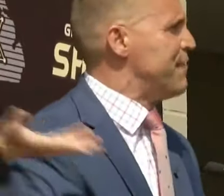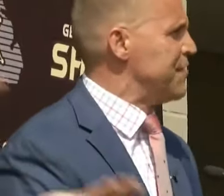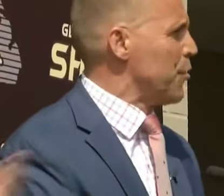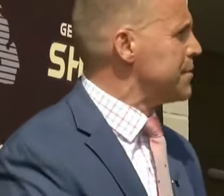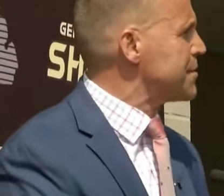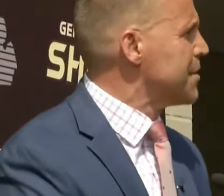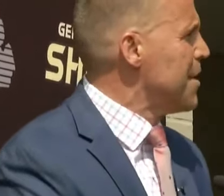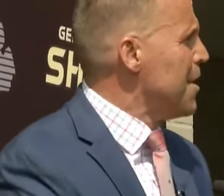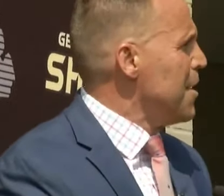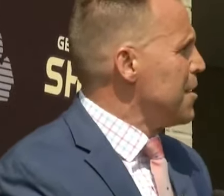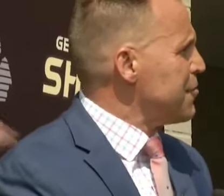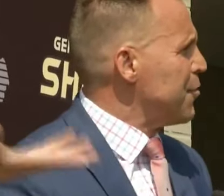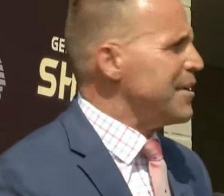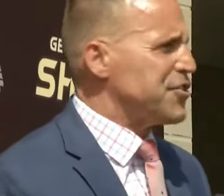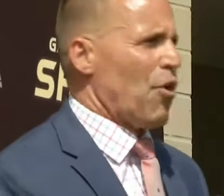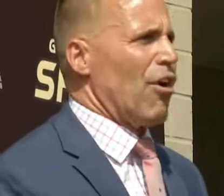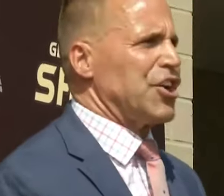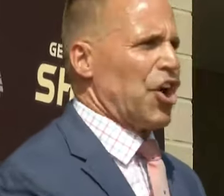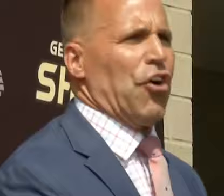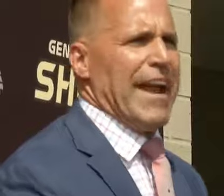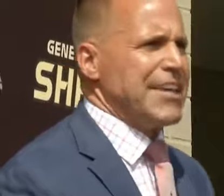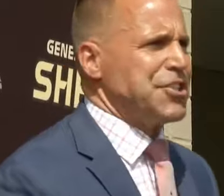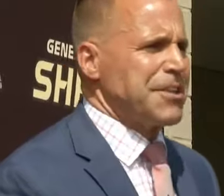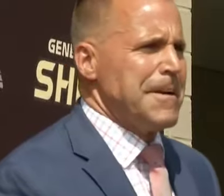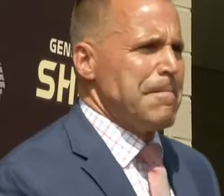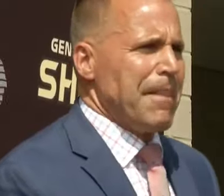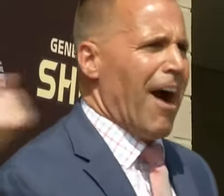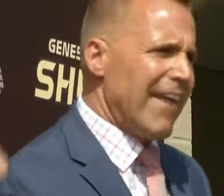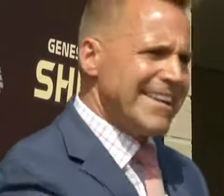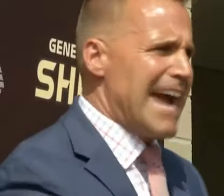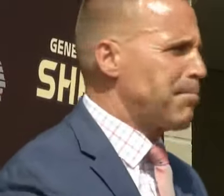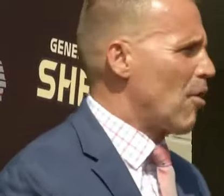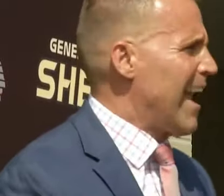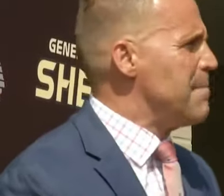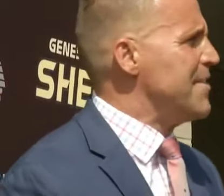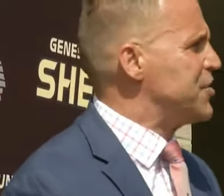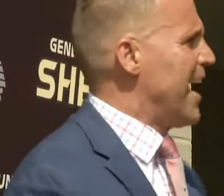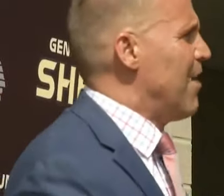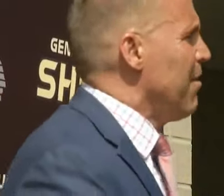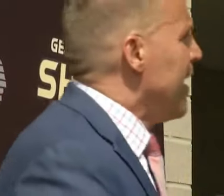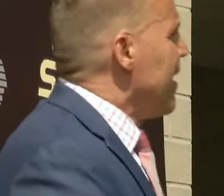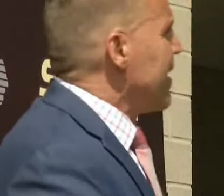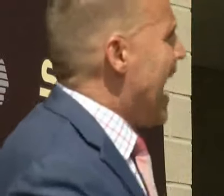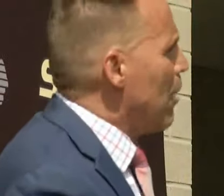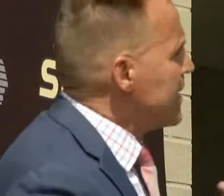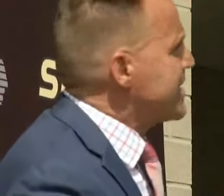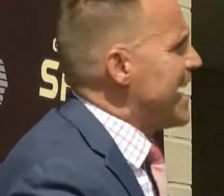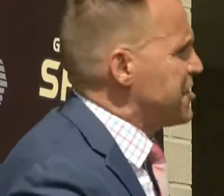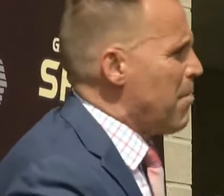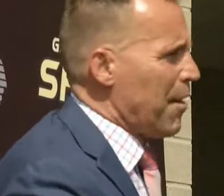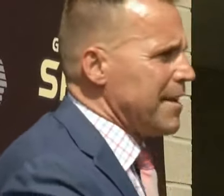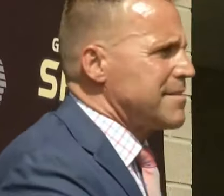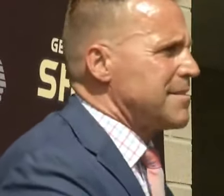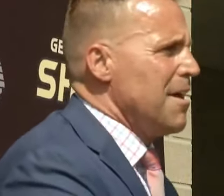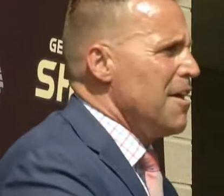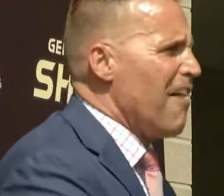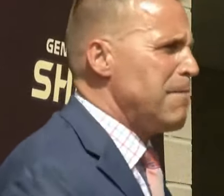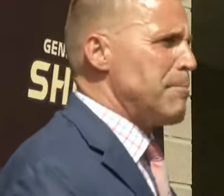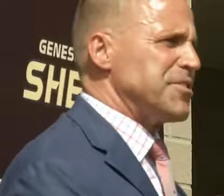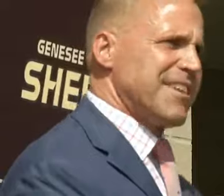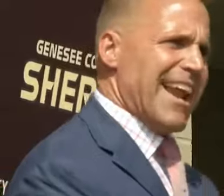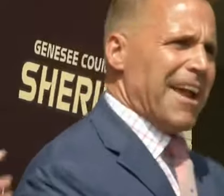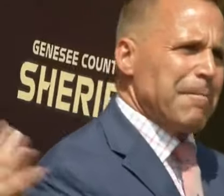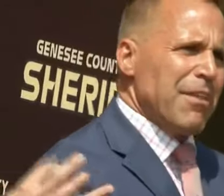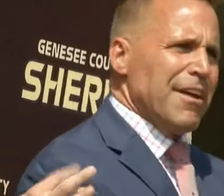worth individuals, to restore courage. Our Ignite program in the jail, countless testimonies